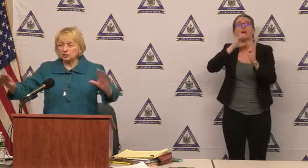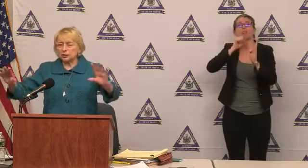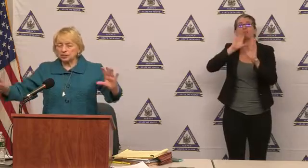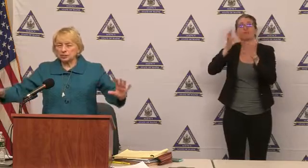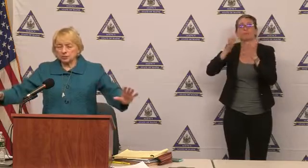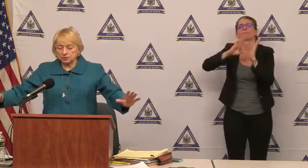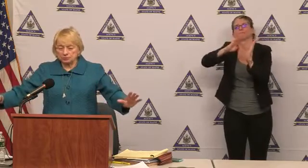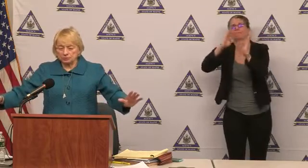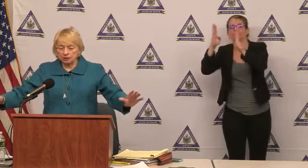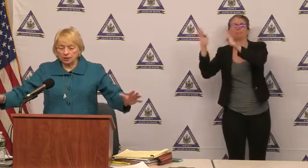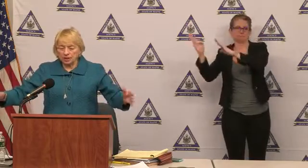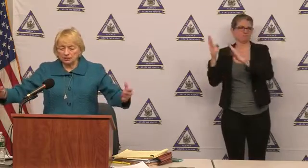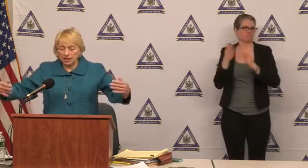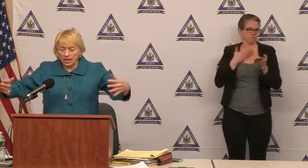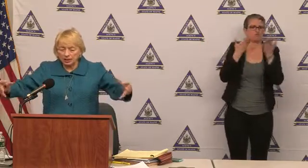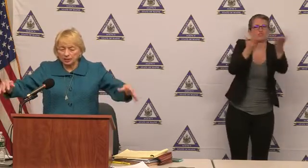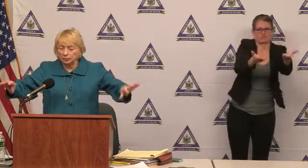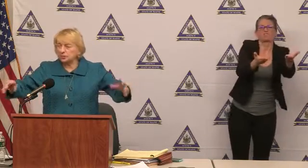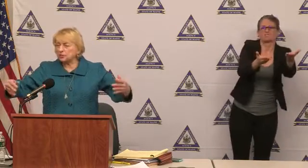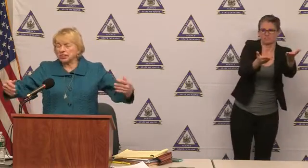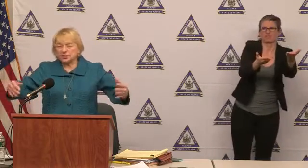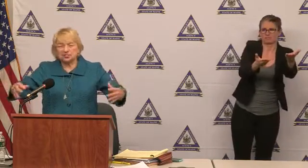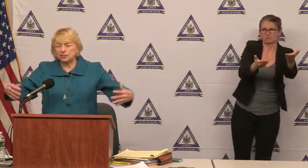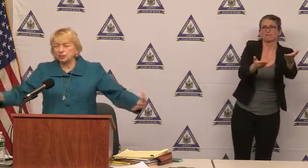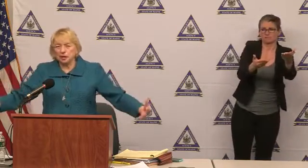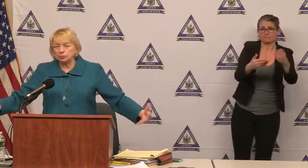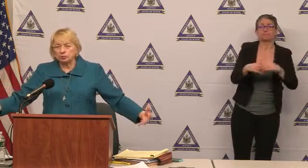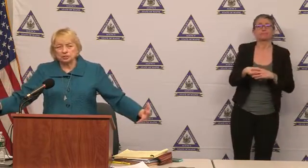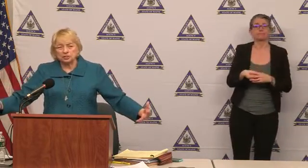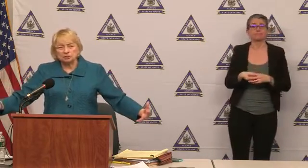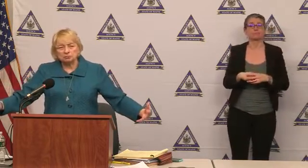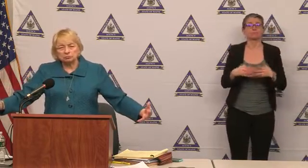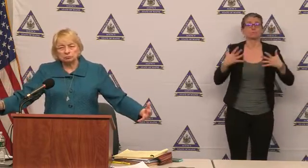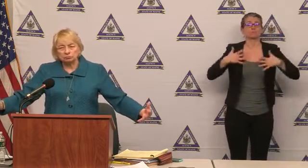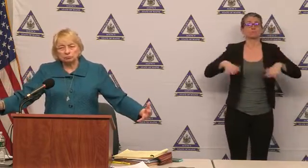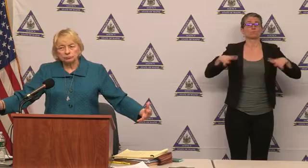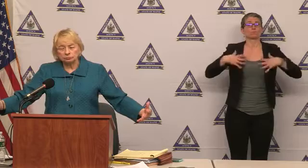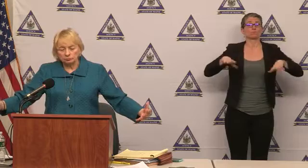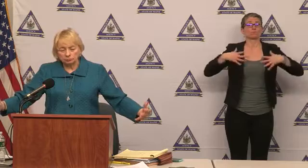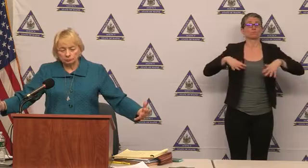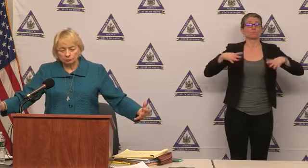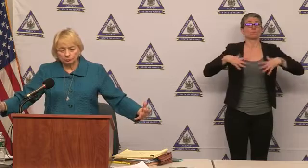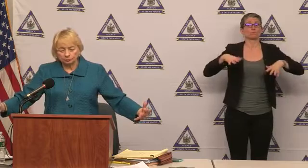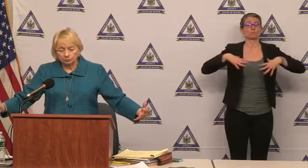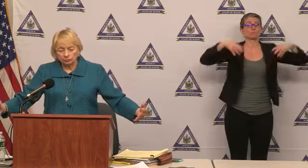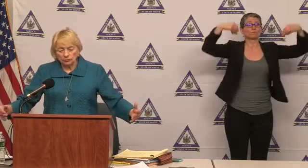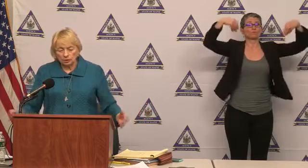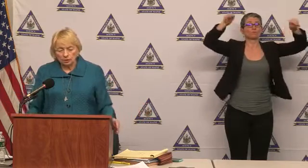Caution customers against handling merchandise that they're not purchasing.